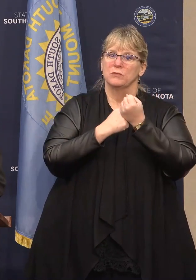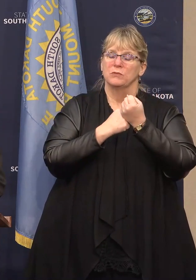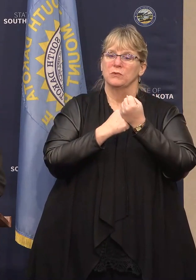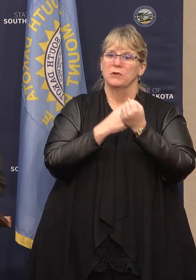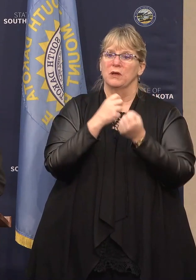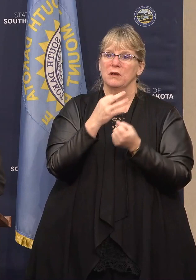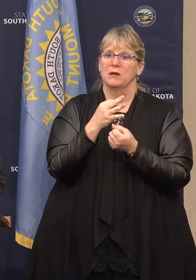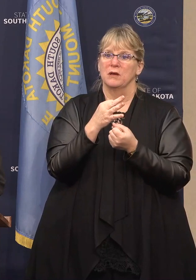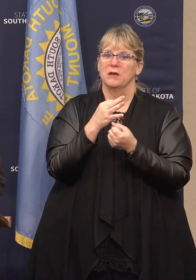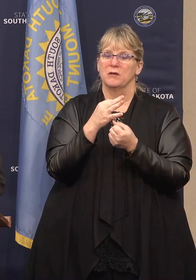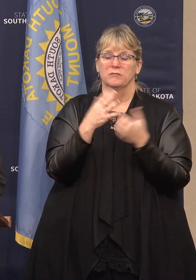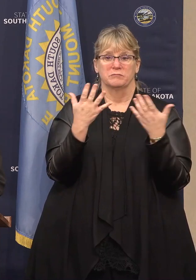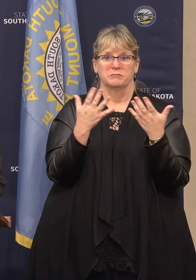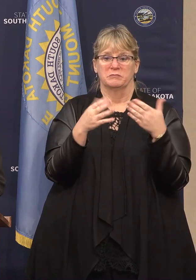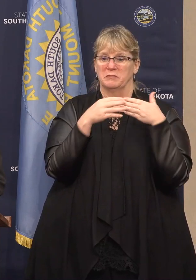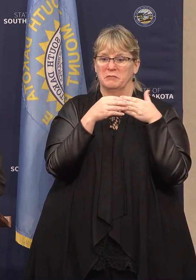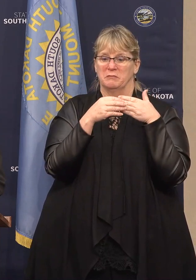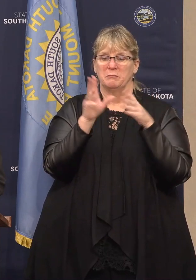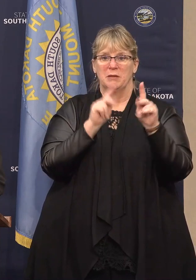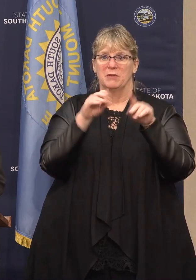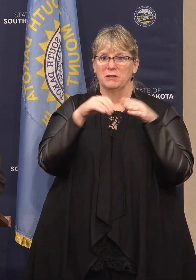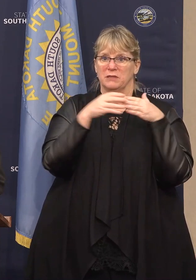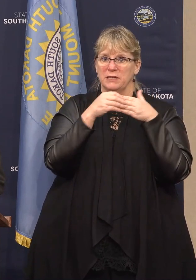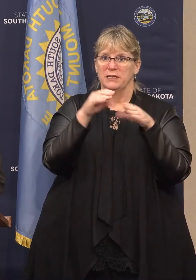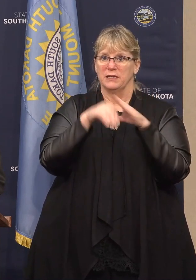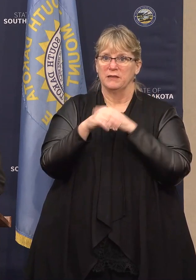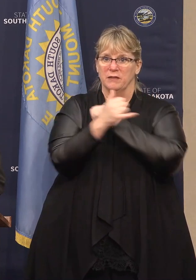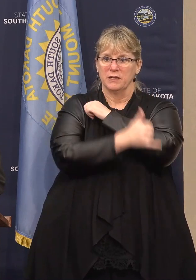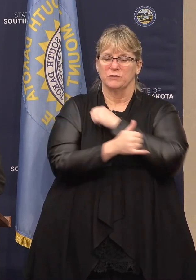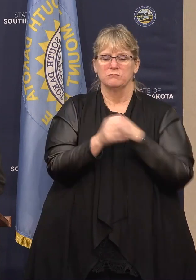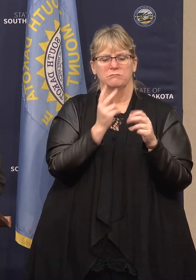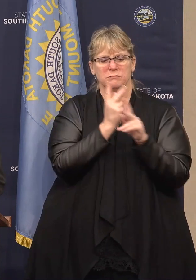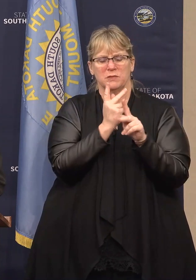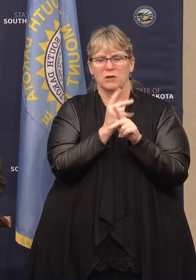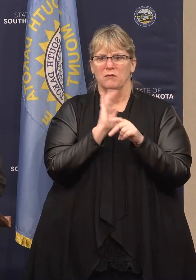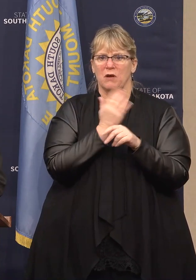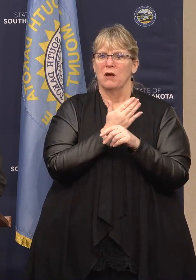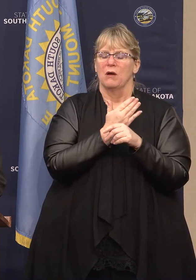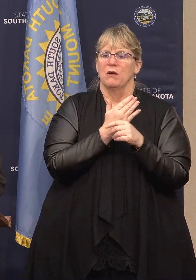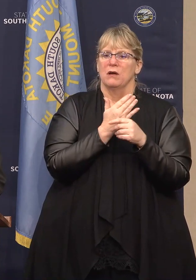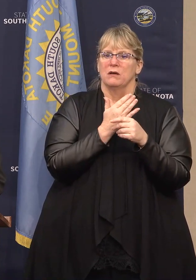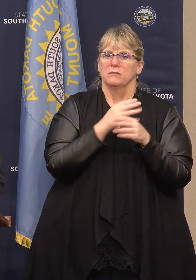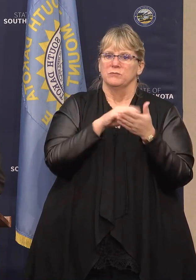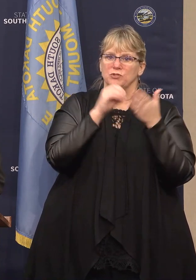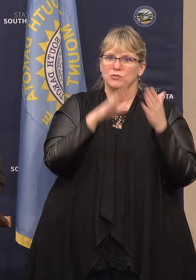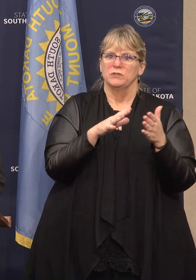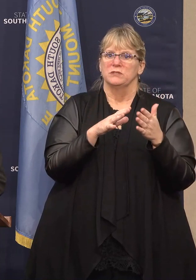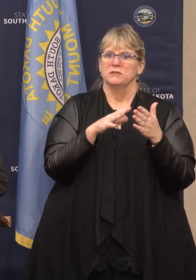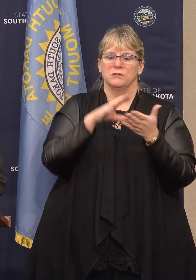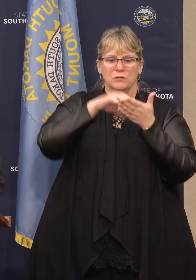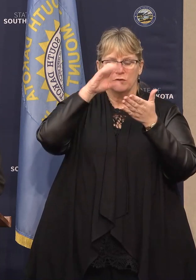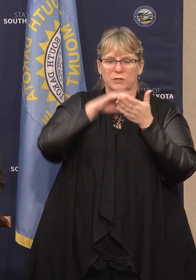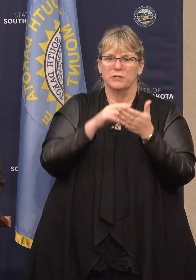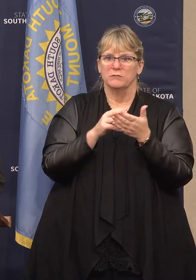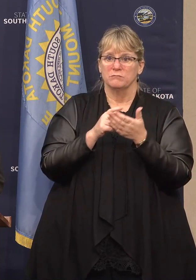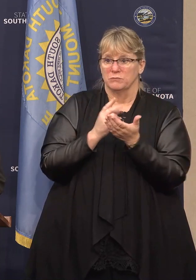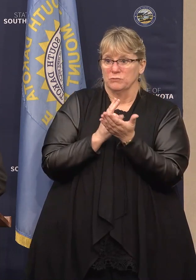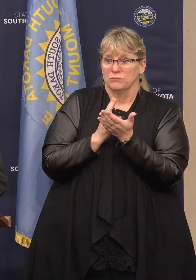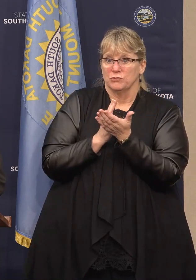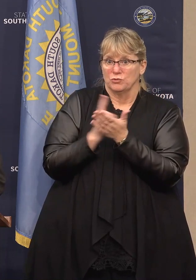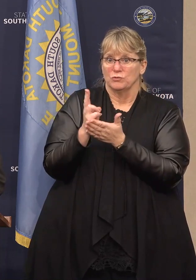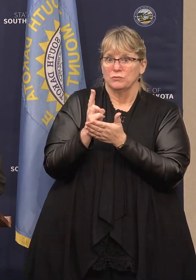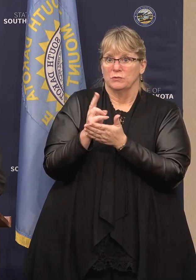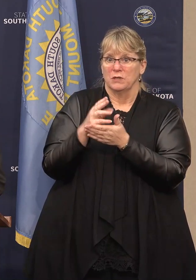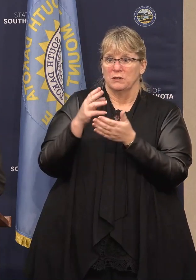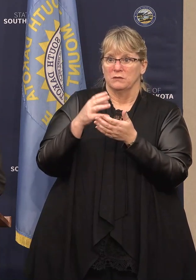of leading people across the country that care about our students learning about a true and honest history, and ensuring that we don't